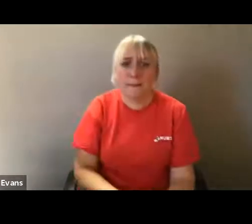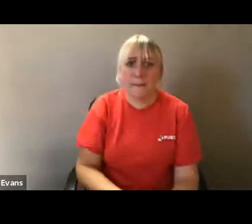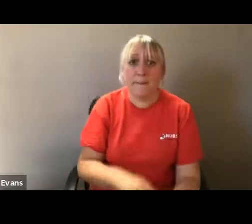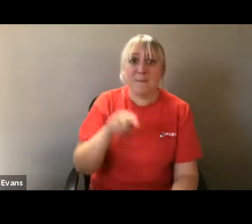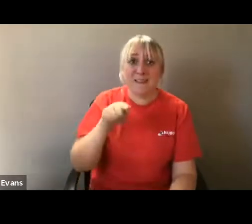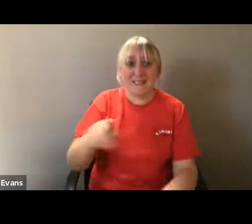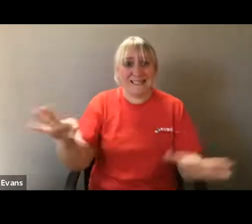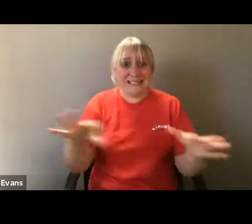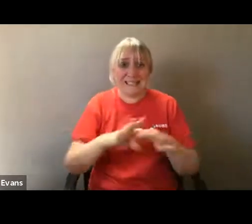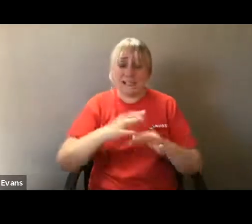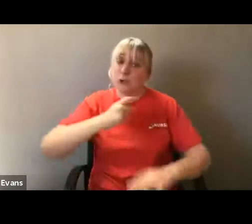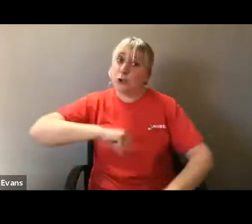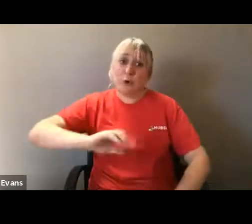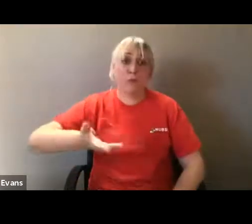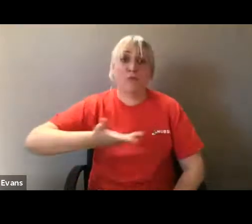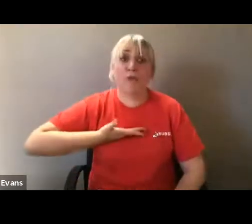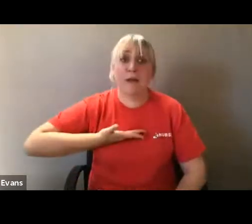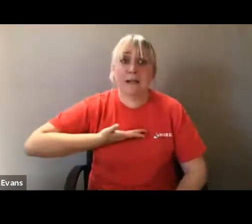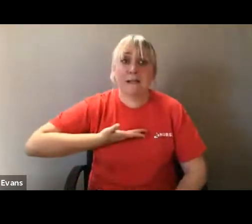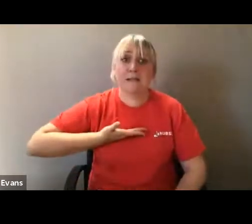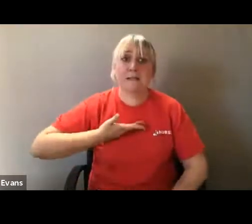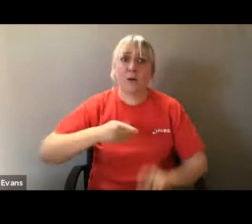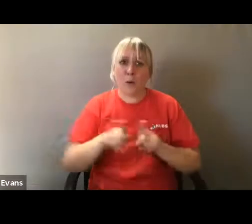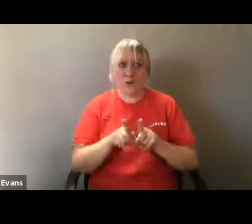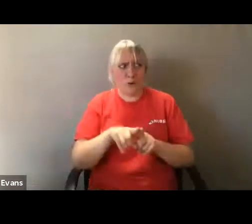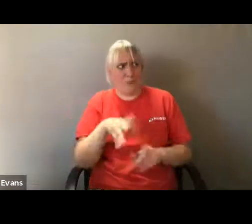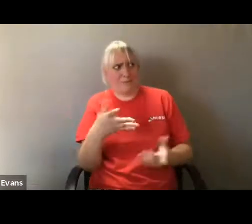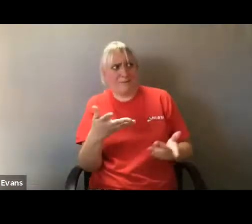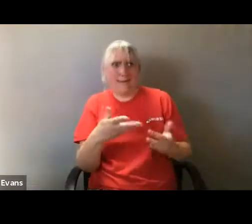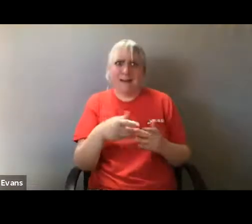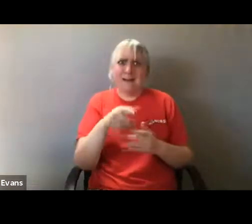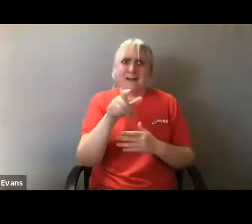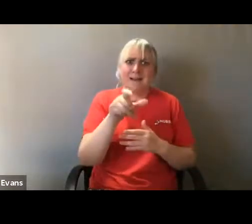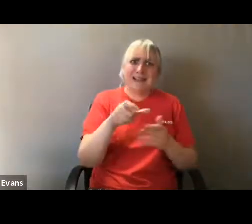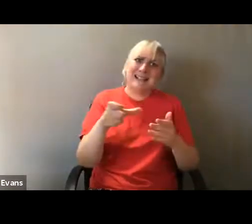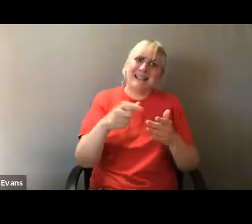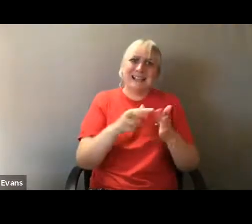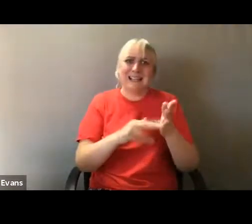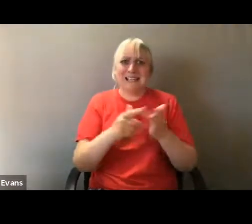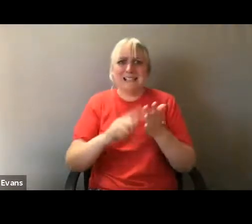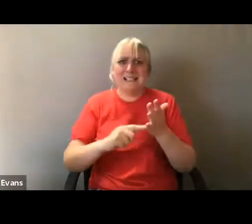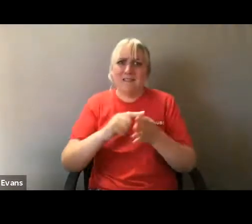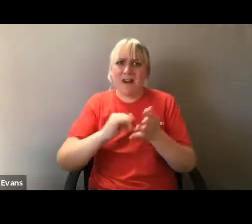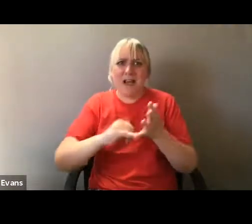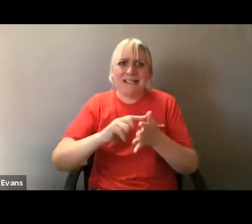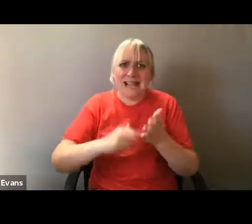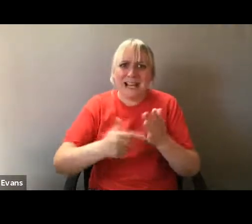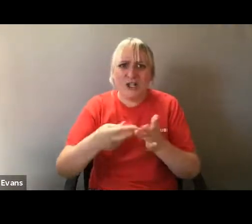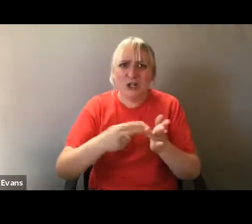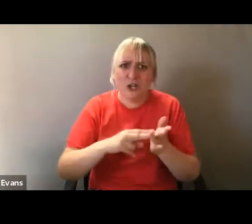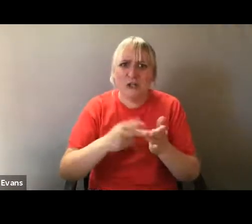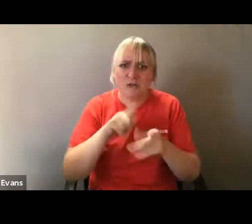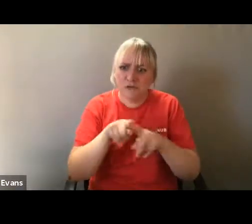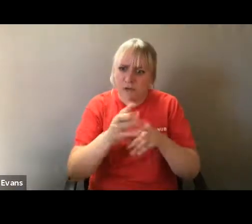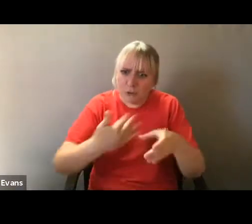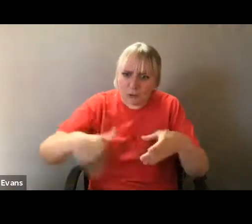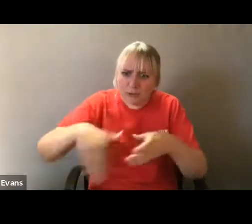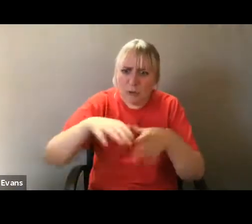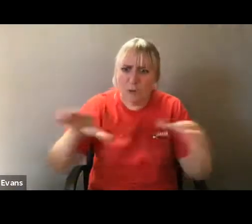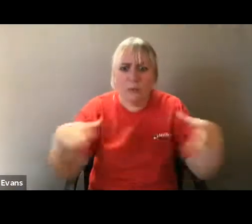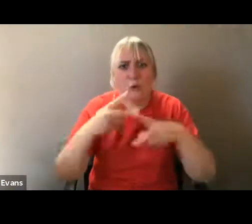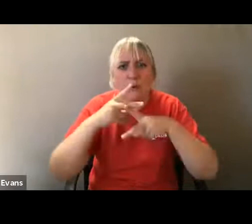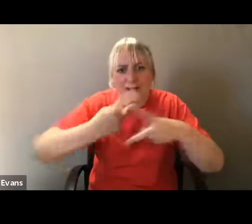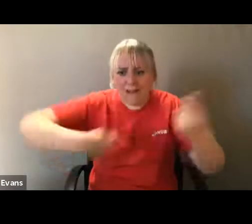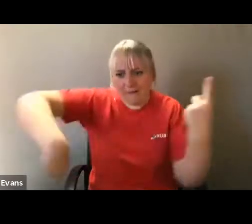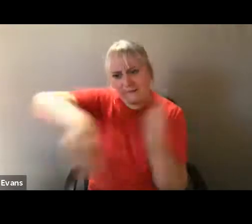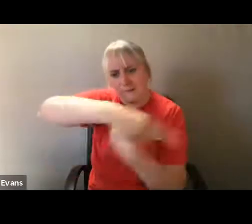human rights, and it's called civilization. So here are two arguments for a social model of impairment. That the